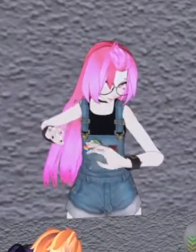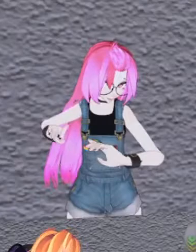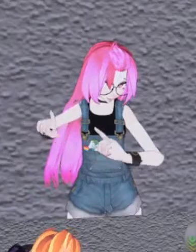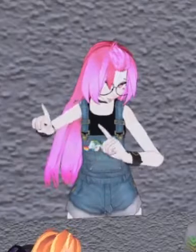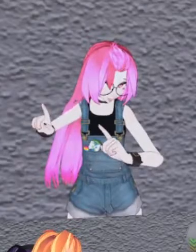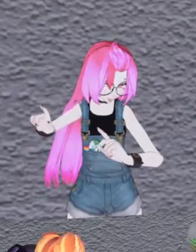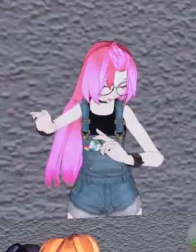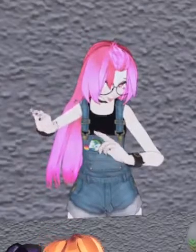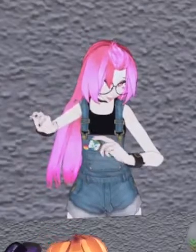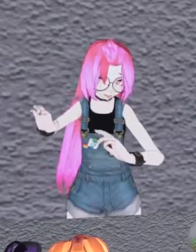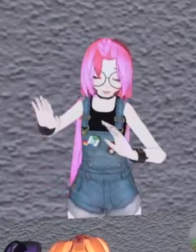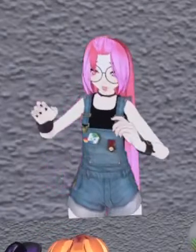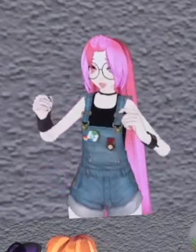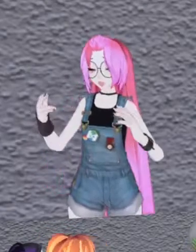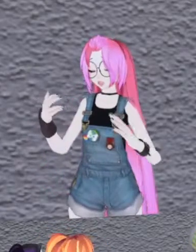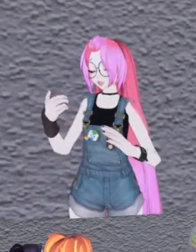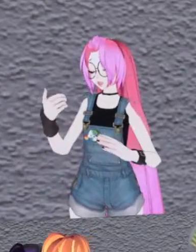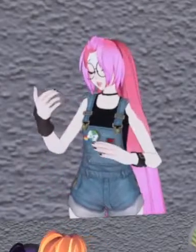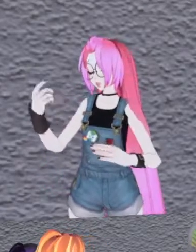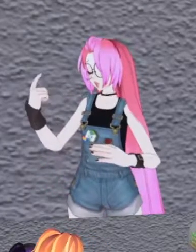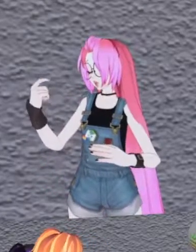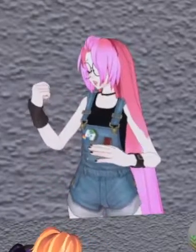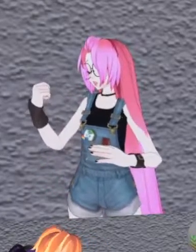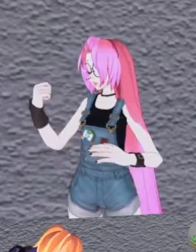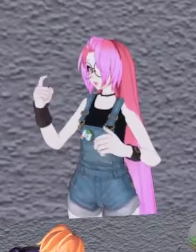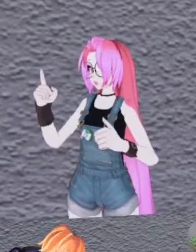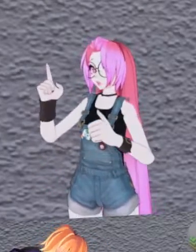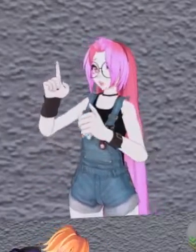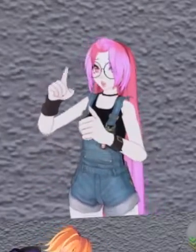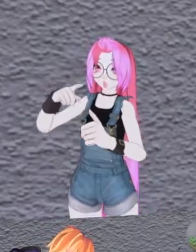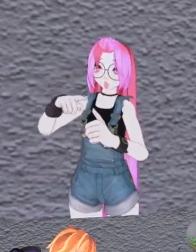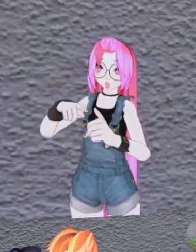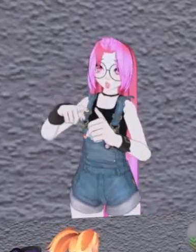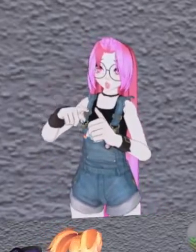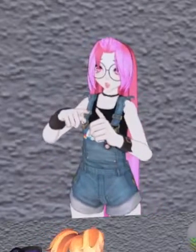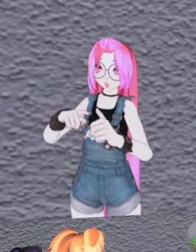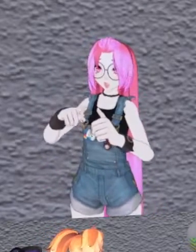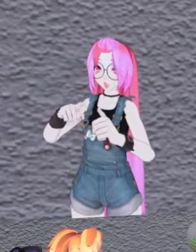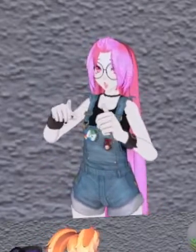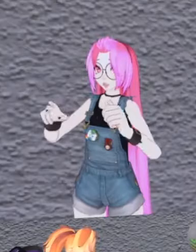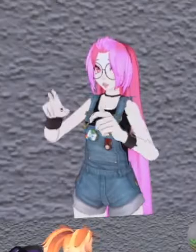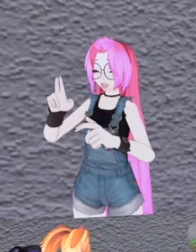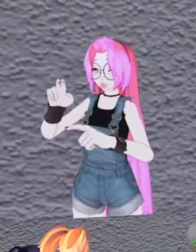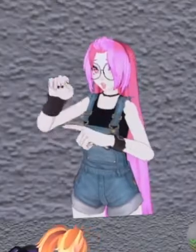Let's see. So I had a few requests. Number one, somebody wanted to learn